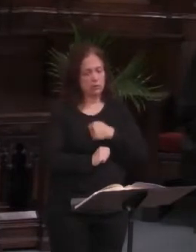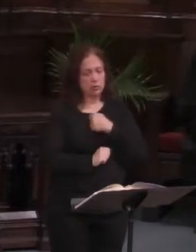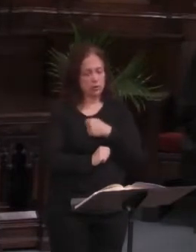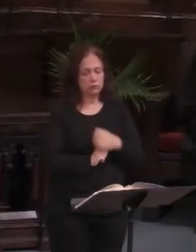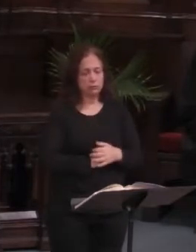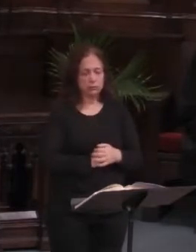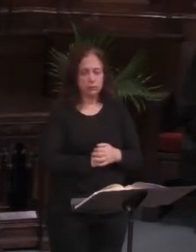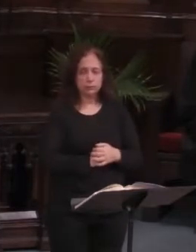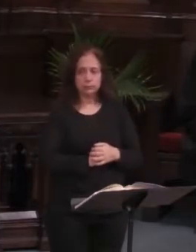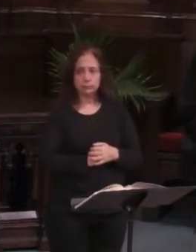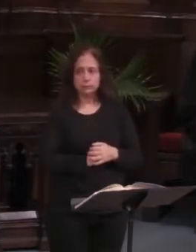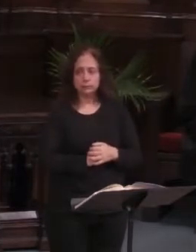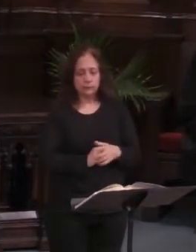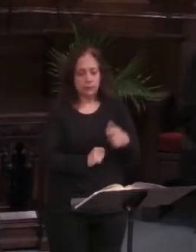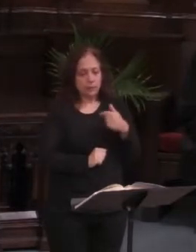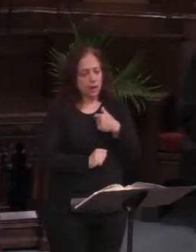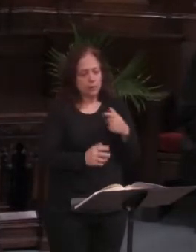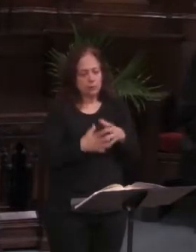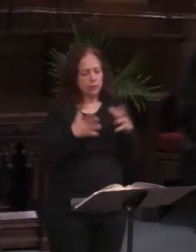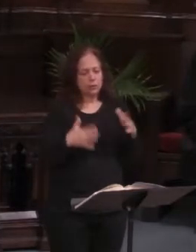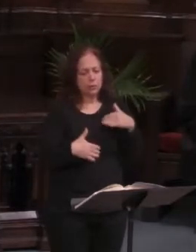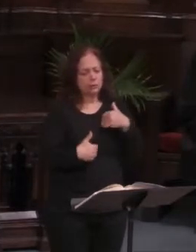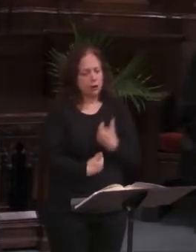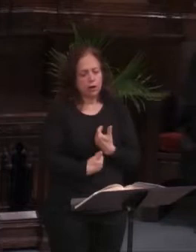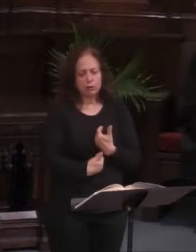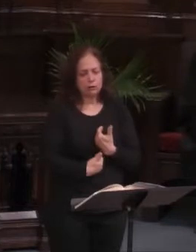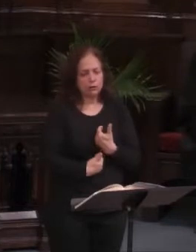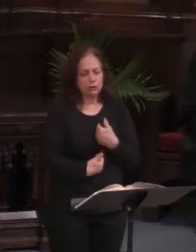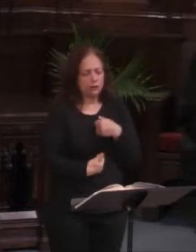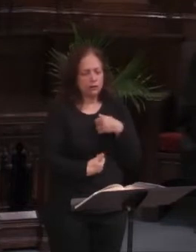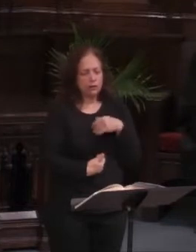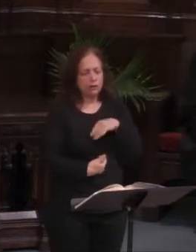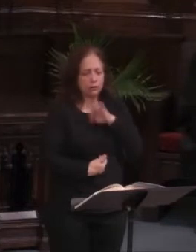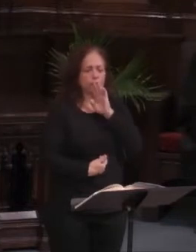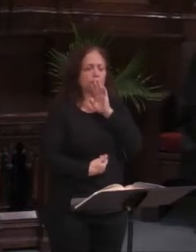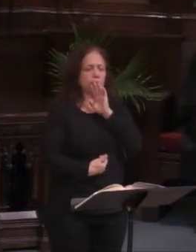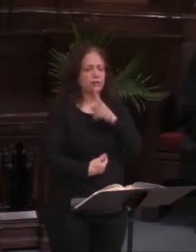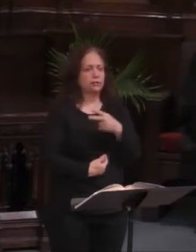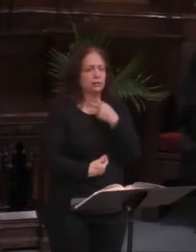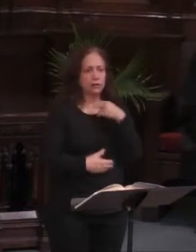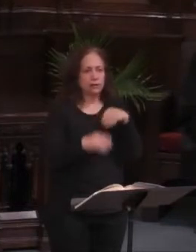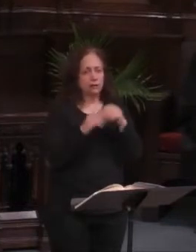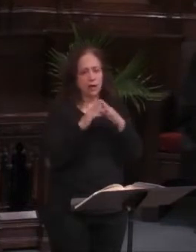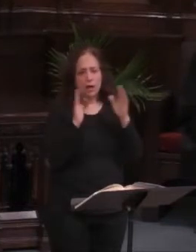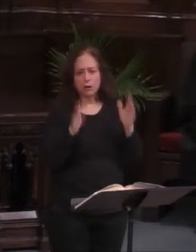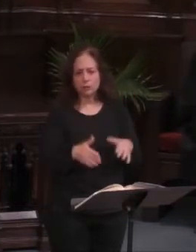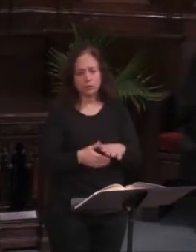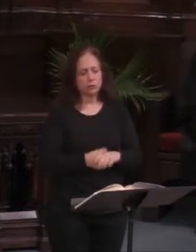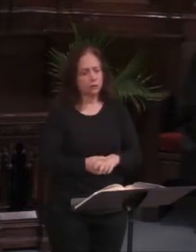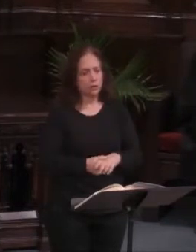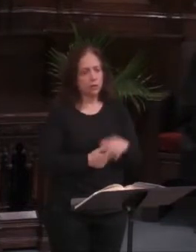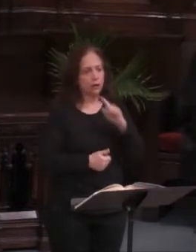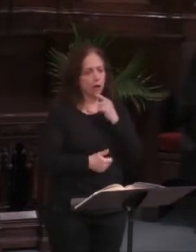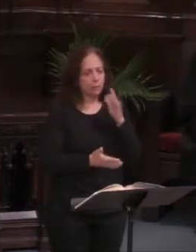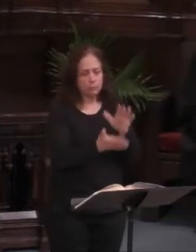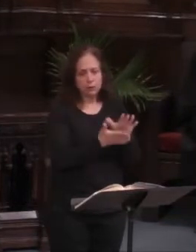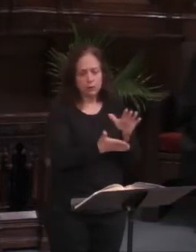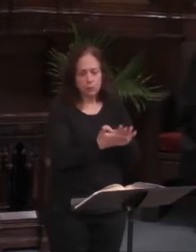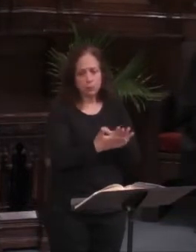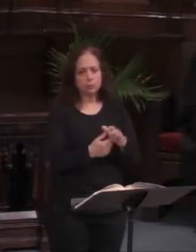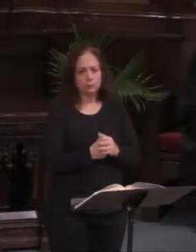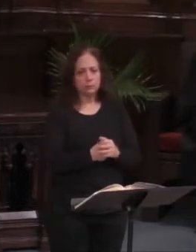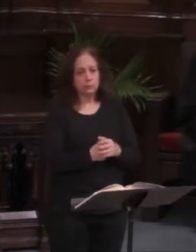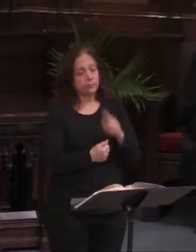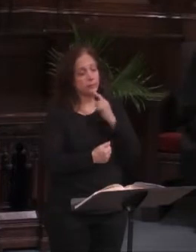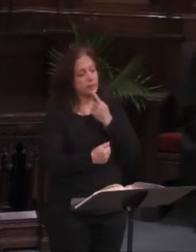sorry. I'm just so tired of being stuck in the house. I miss school.